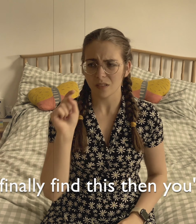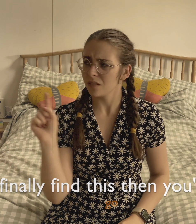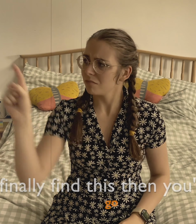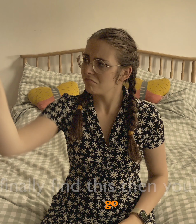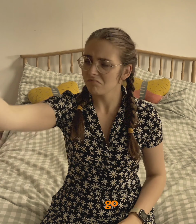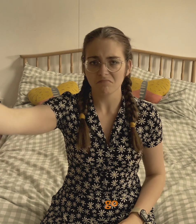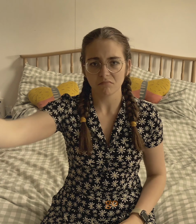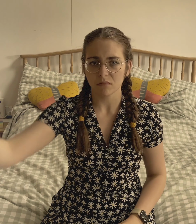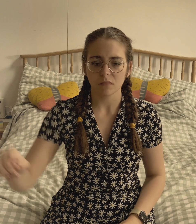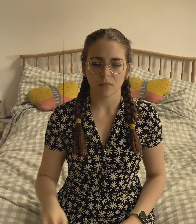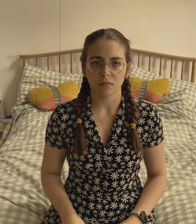gone.